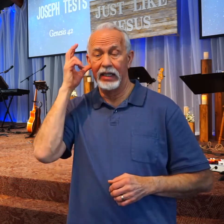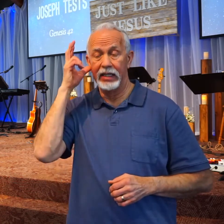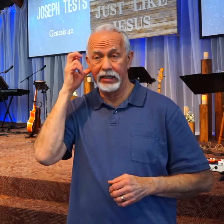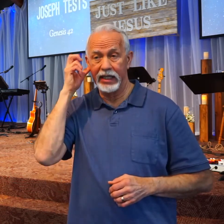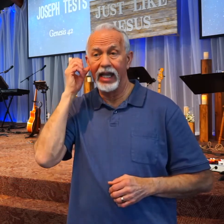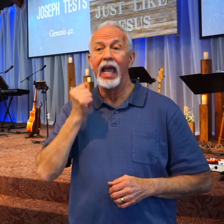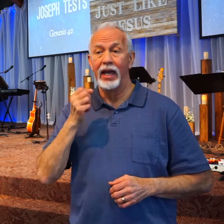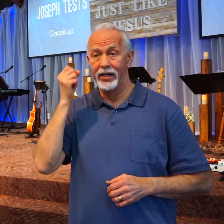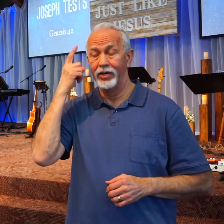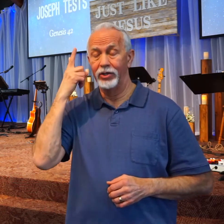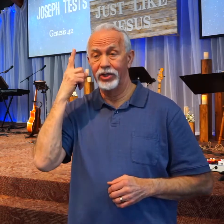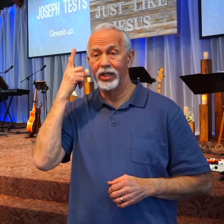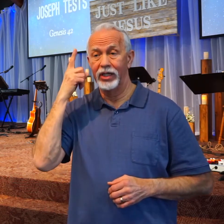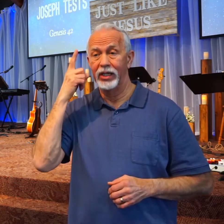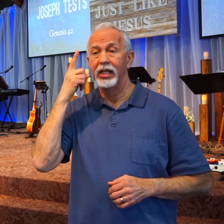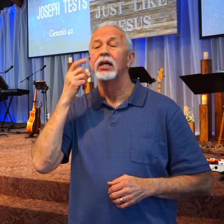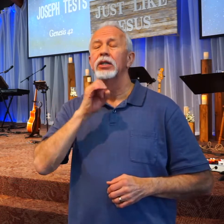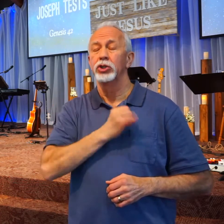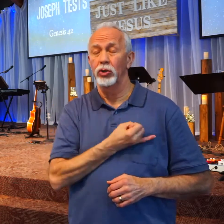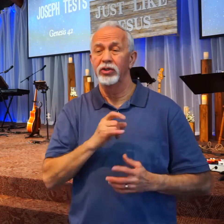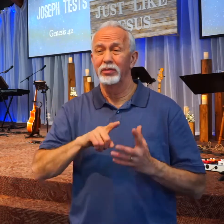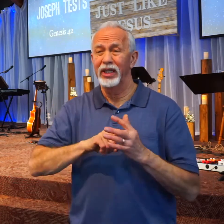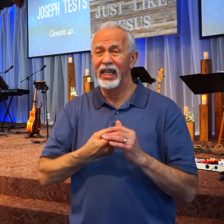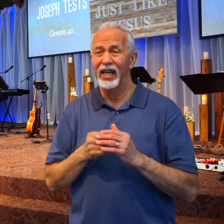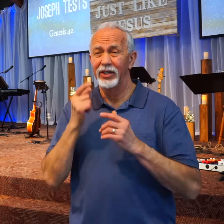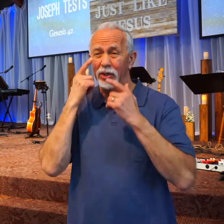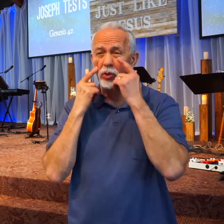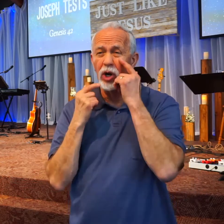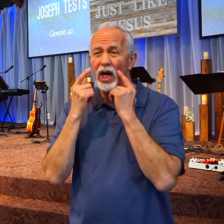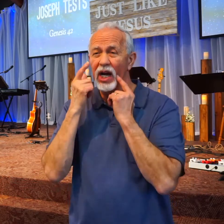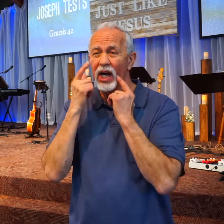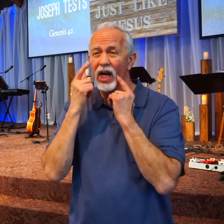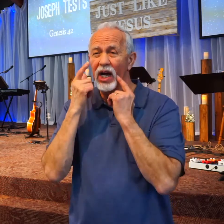Joseph began to weep. He wept